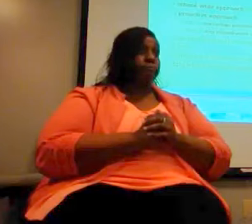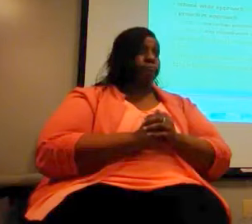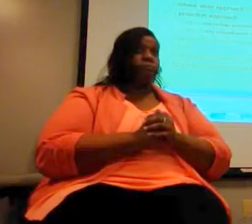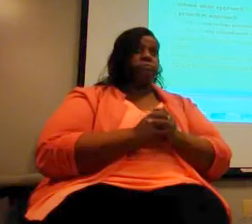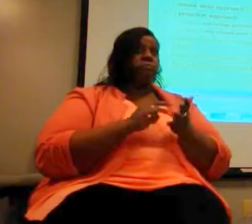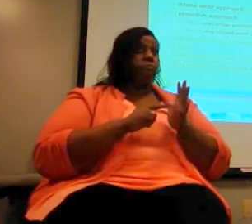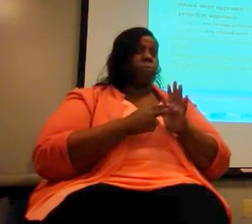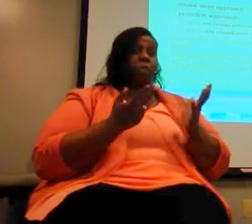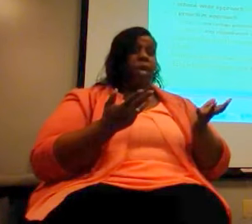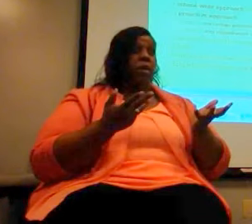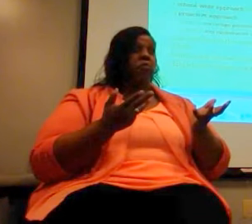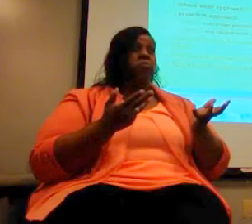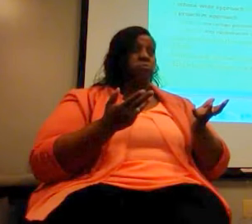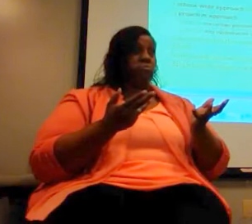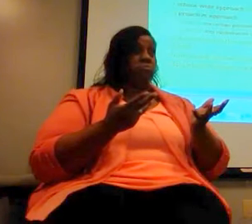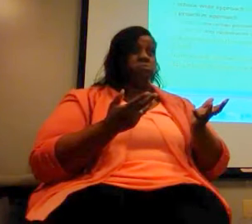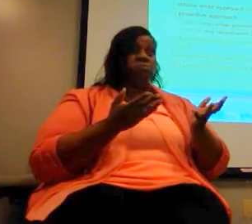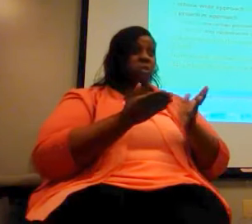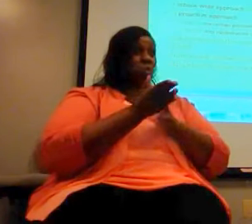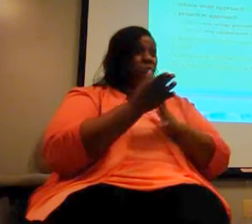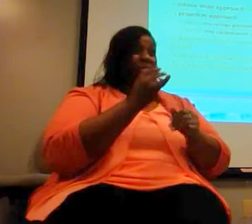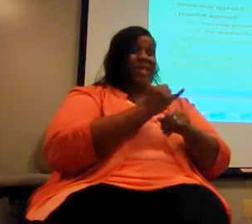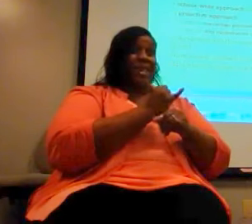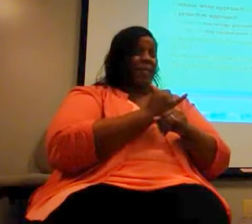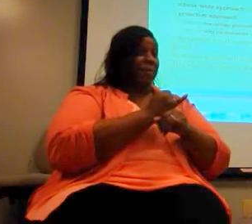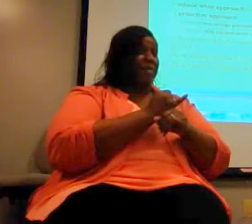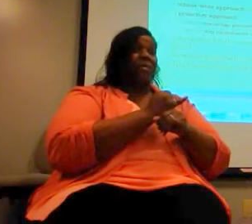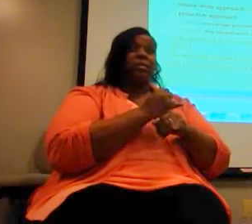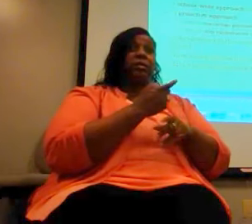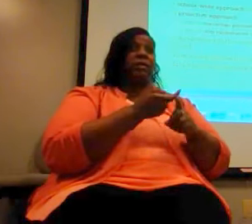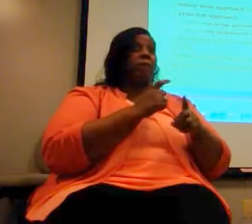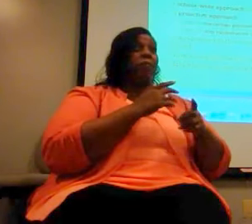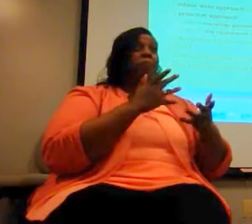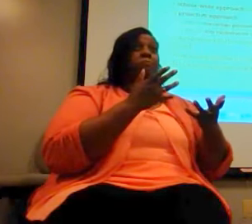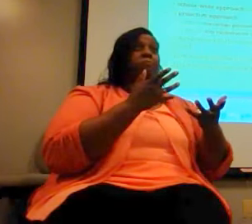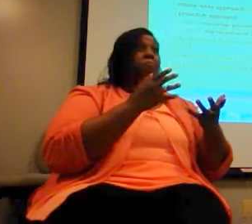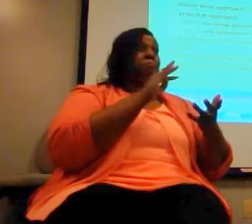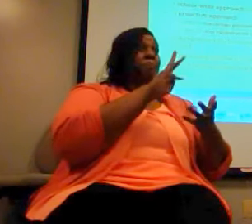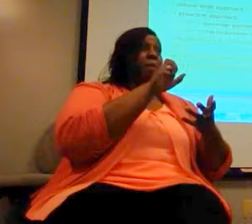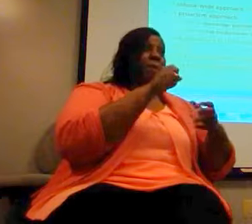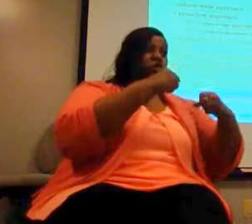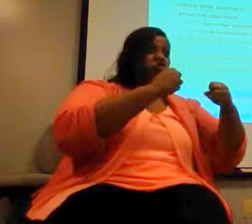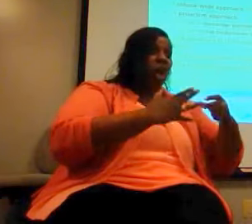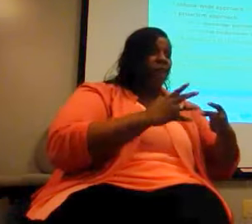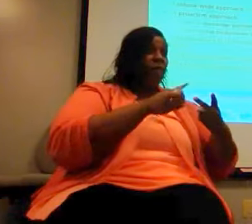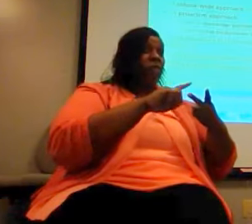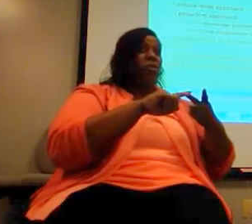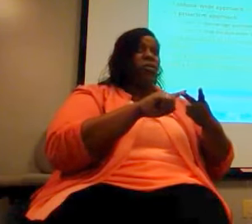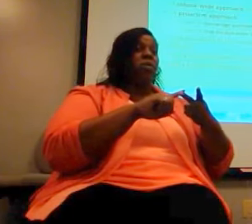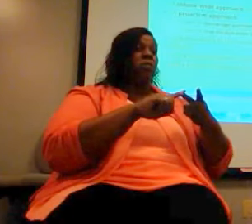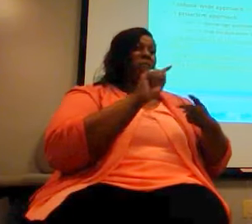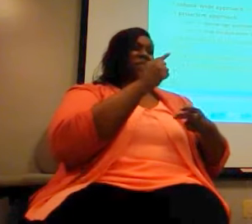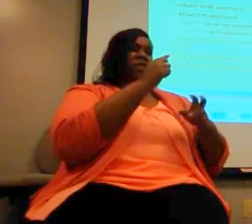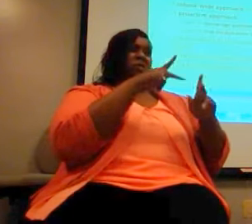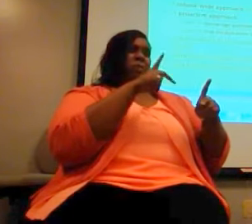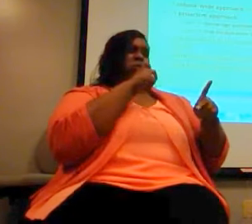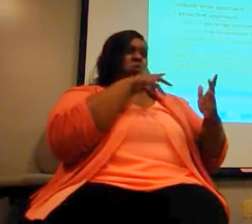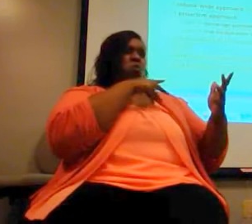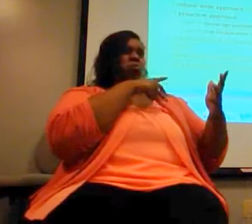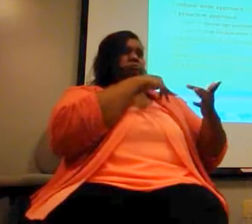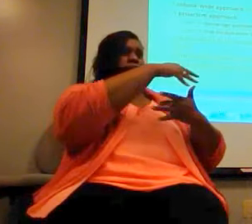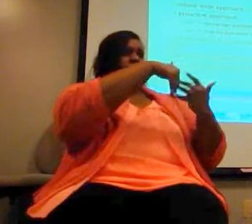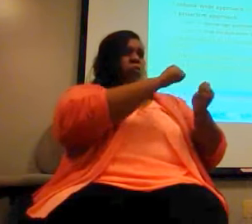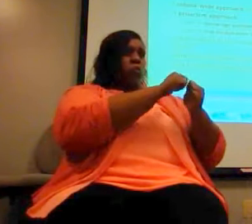it encompasses the campus. It's all over the campus, from the school bus drivers, who are the first ones to have interaction with kids